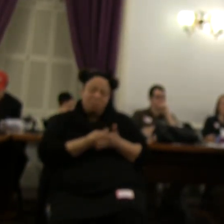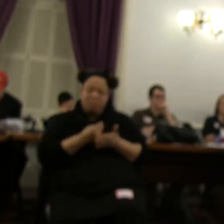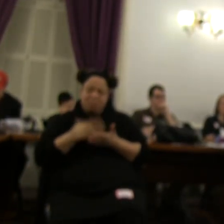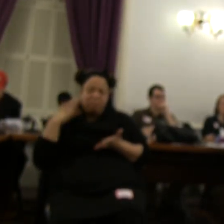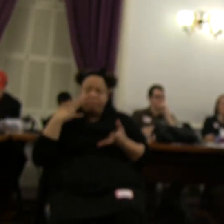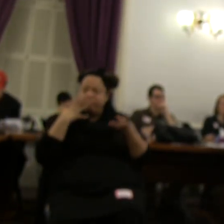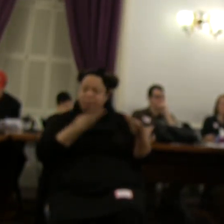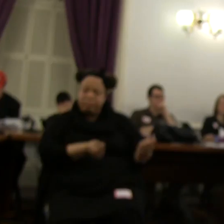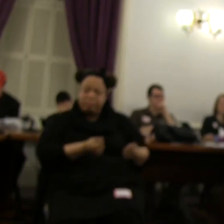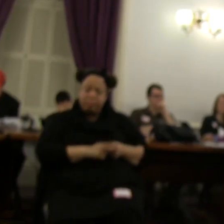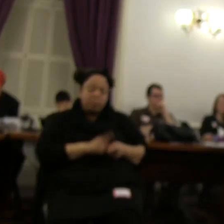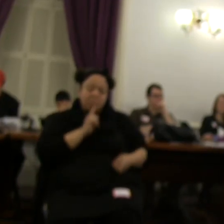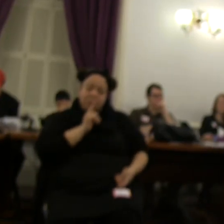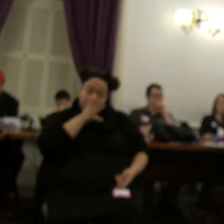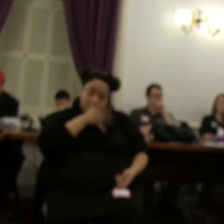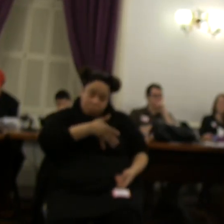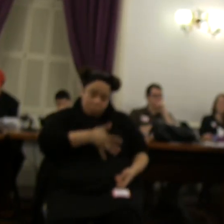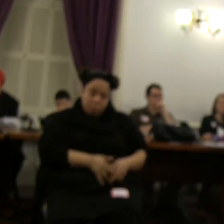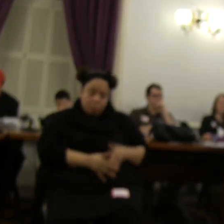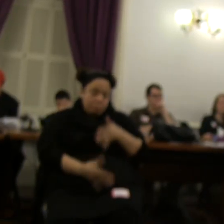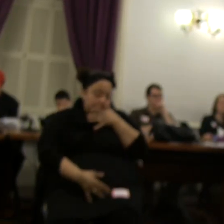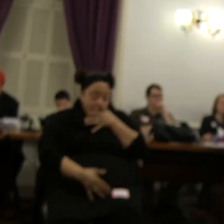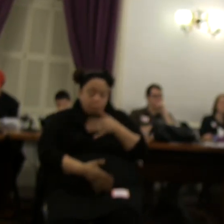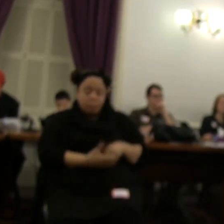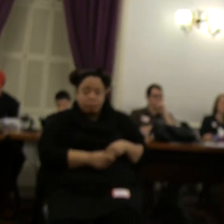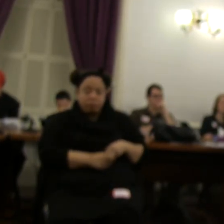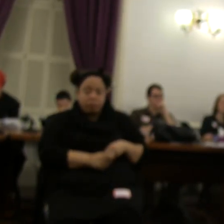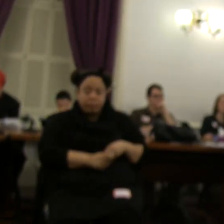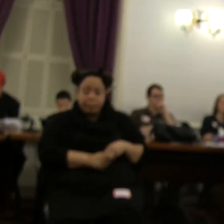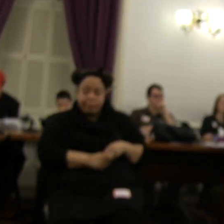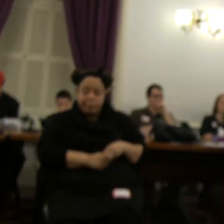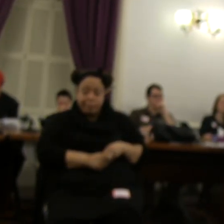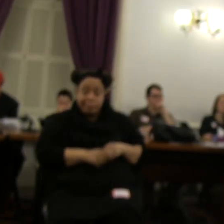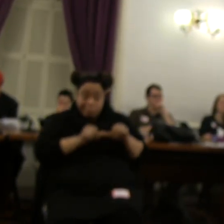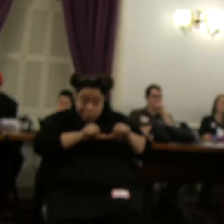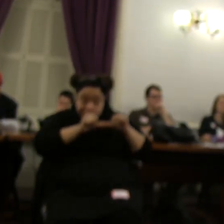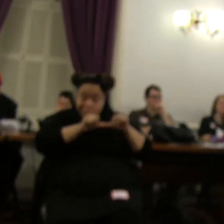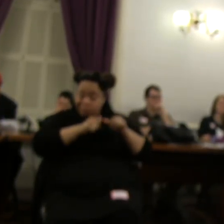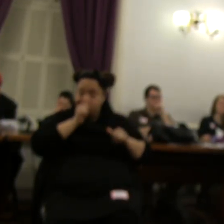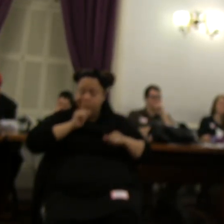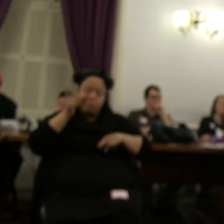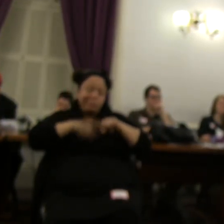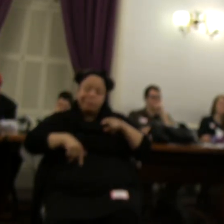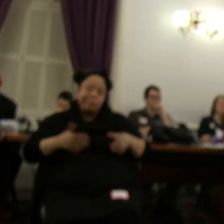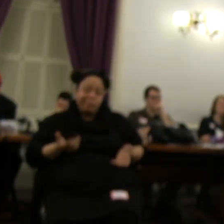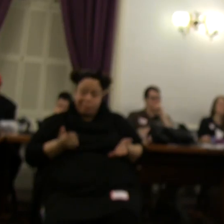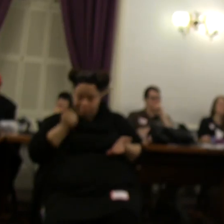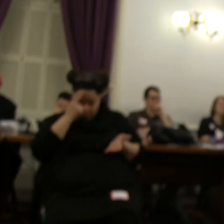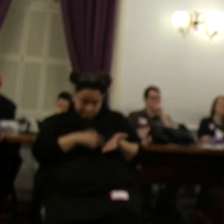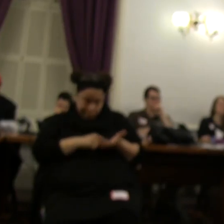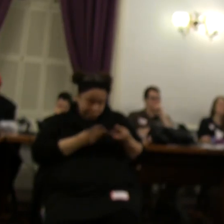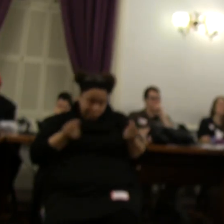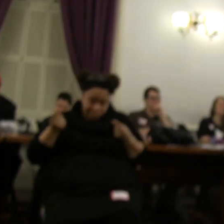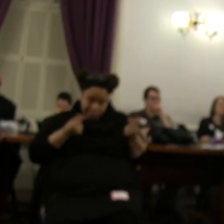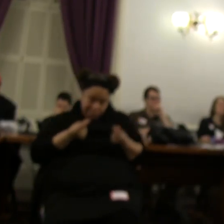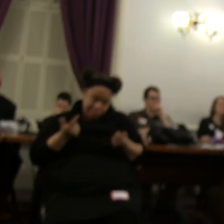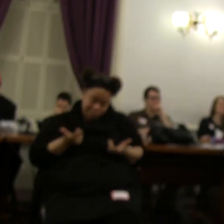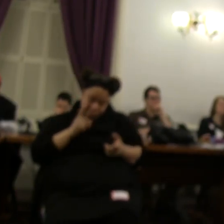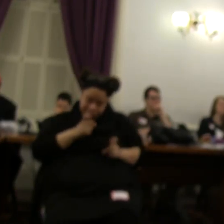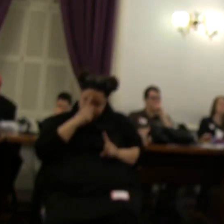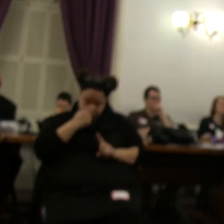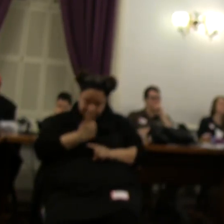the organization. It costs a lot of money. But the reason why they have this high turnover rate is that they cannot pay enough